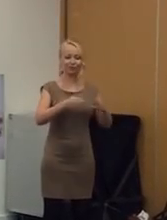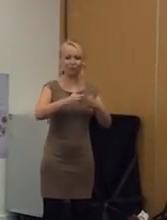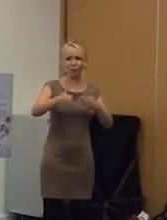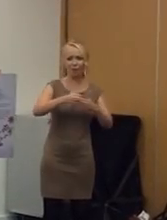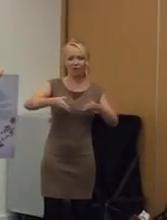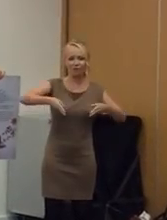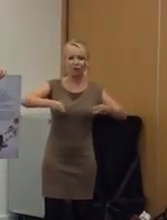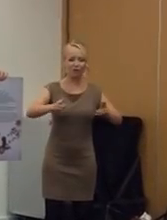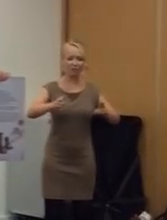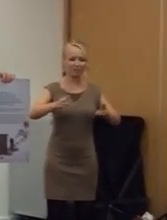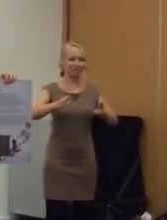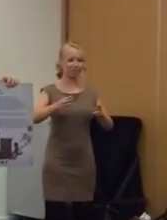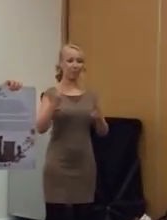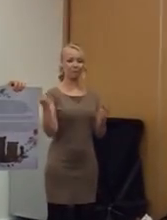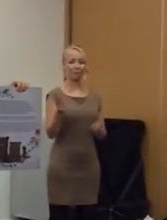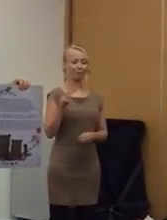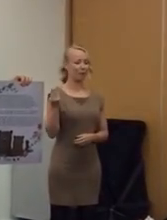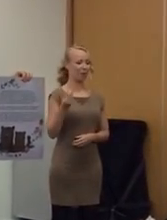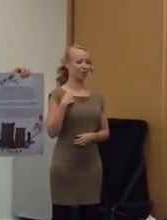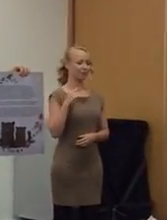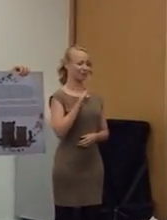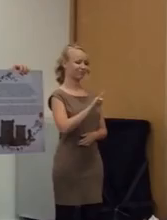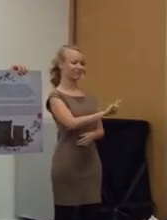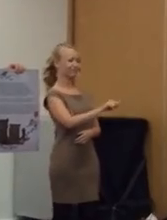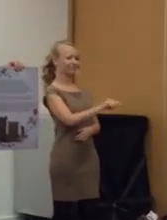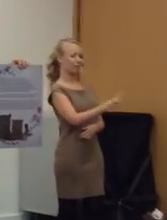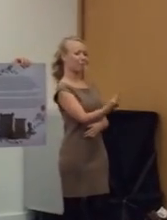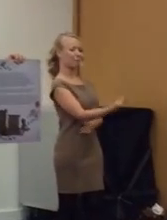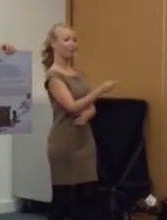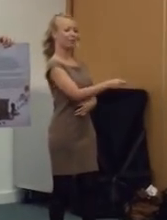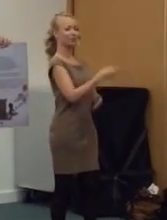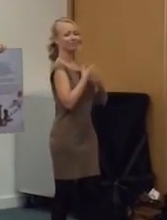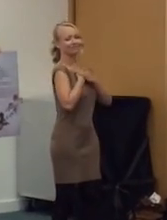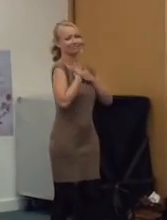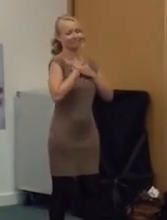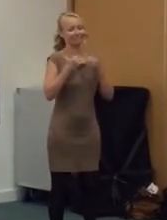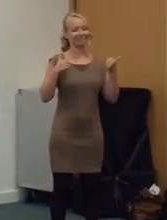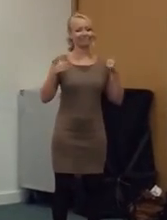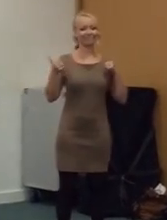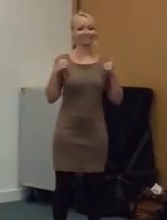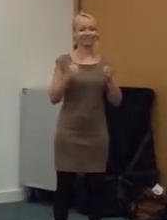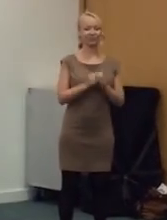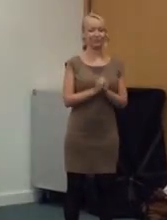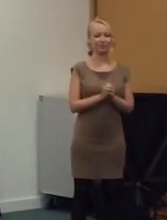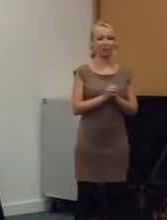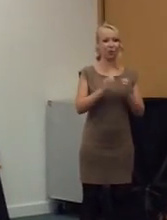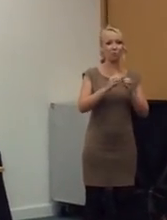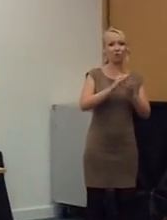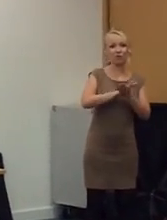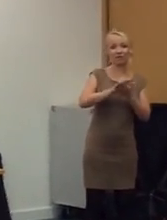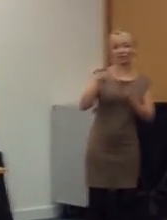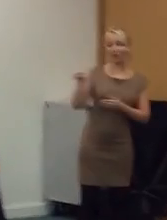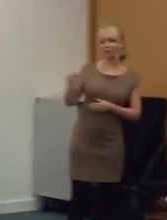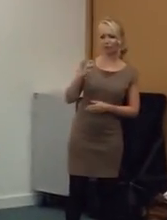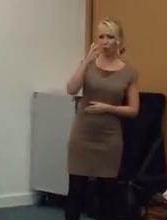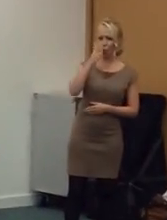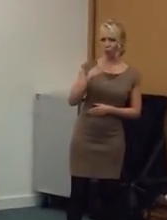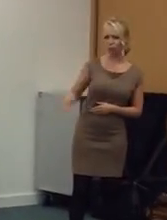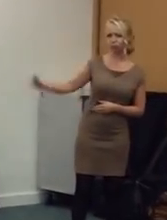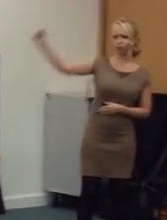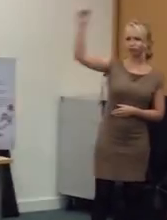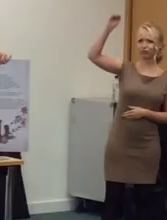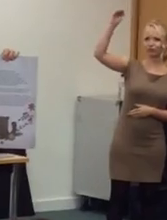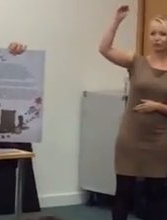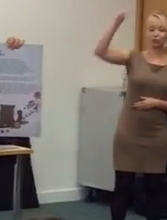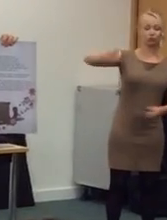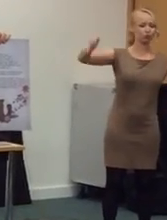bears loved them, and the kindly couple loved them too. Now Brunhilfer was the older of the 2 bears. He was the